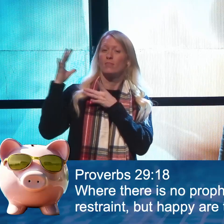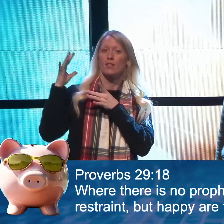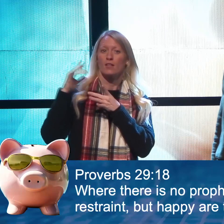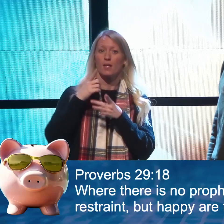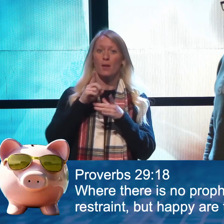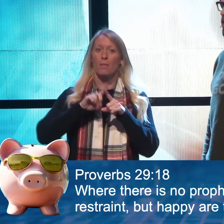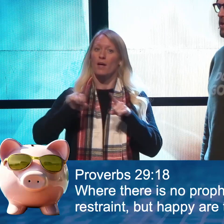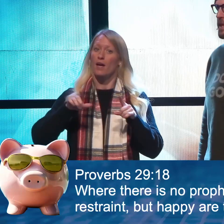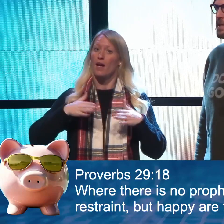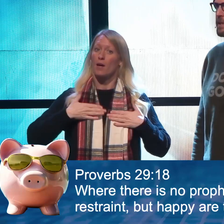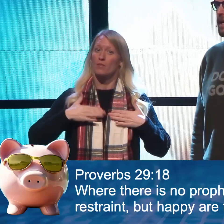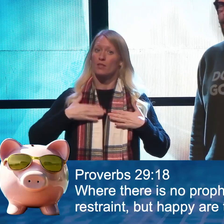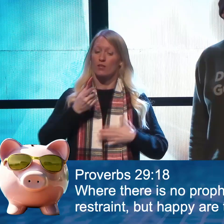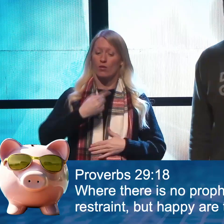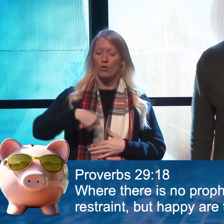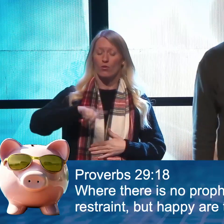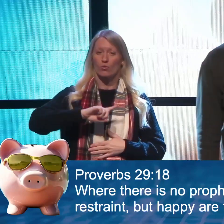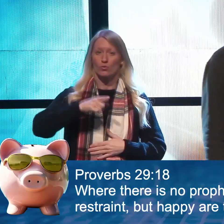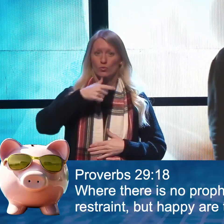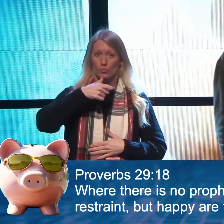law." Now, you might have heard this